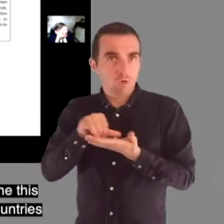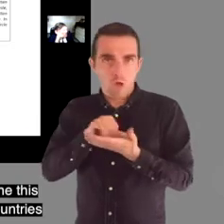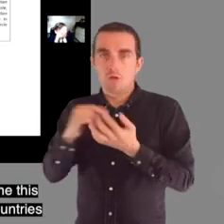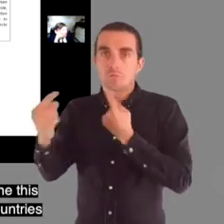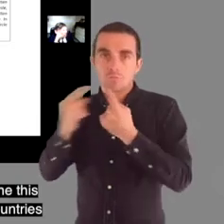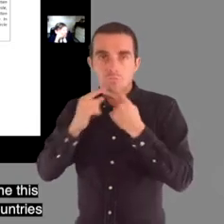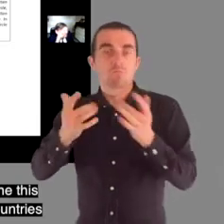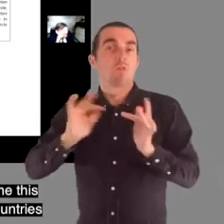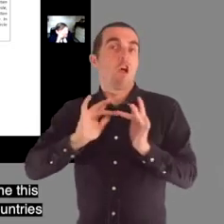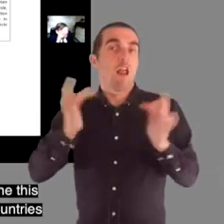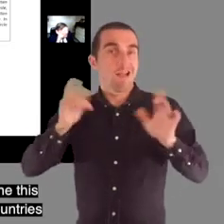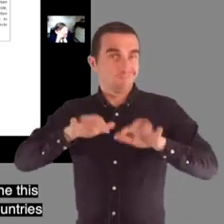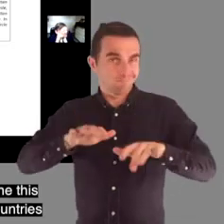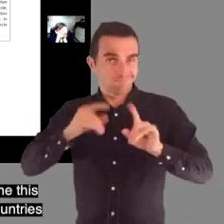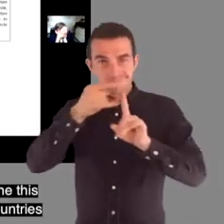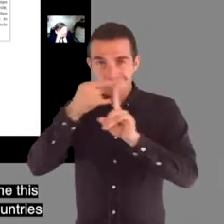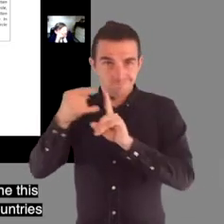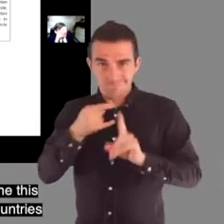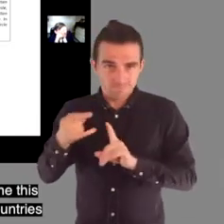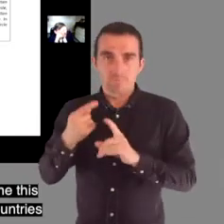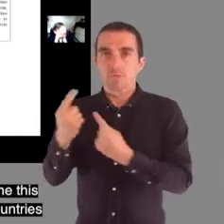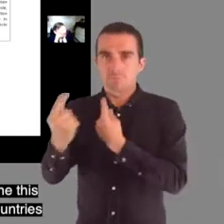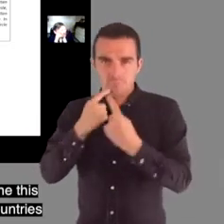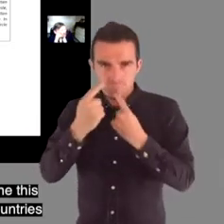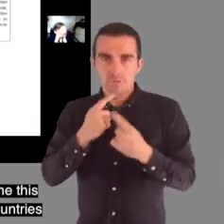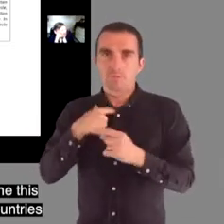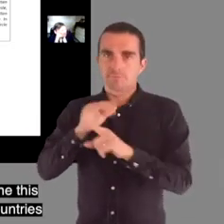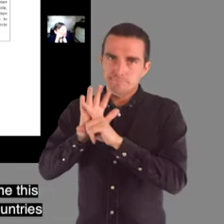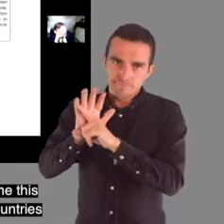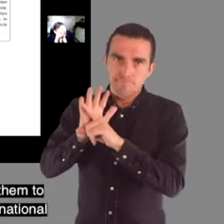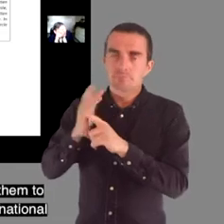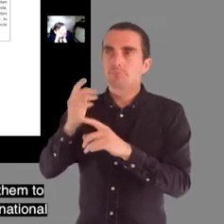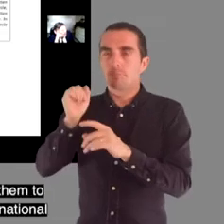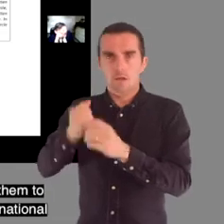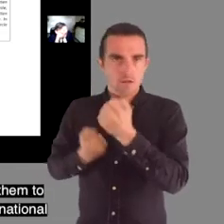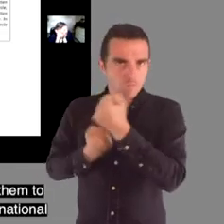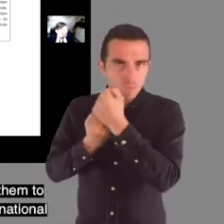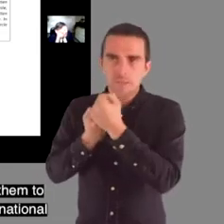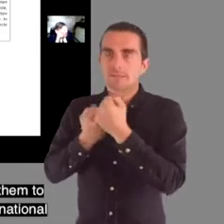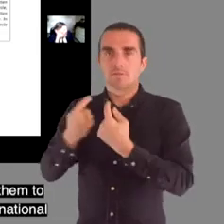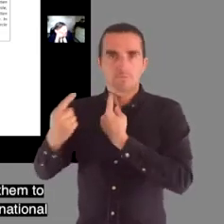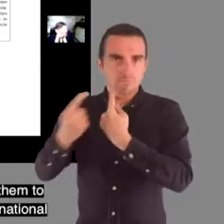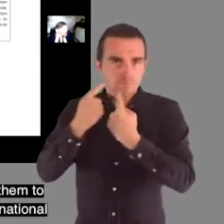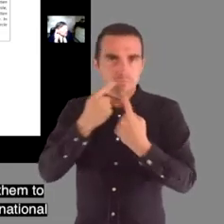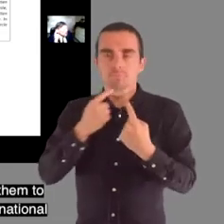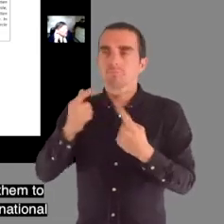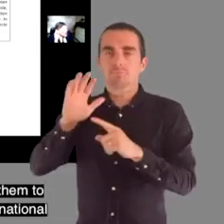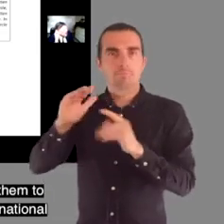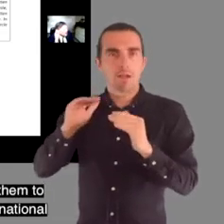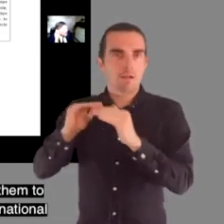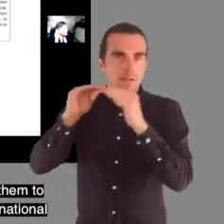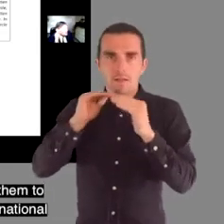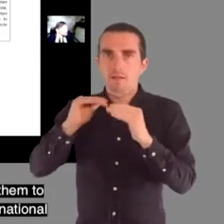New York or online this year. And we have, in order, if countries agree to that and we can pressure them to do it, then we